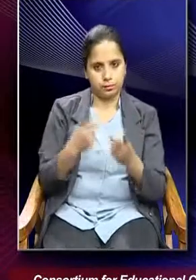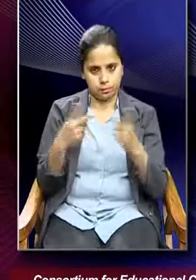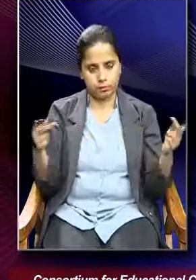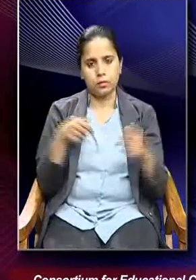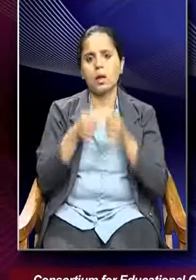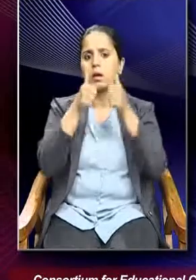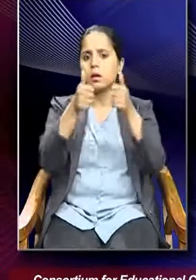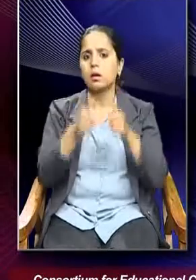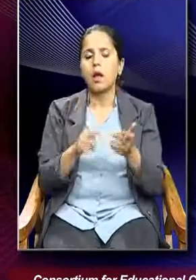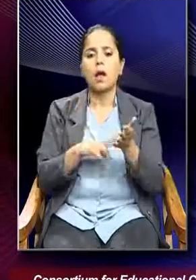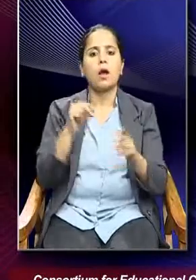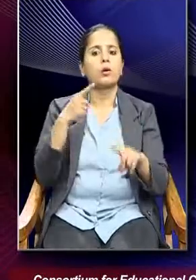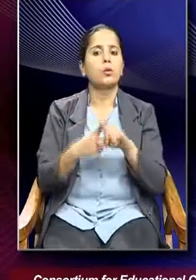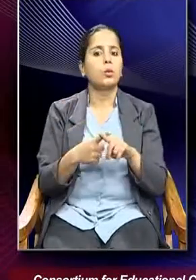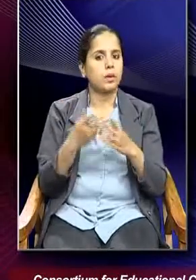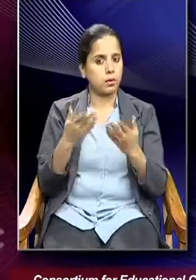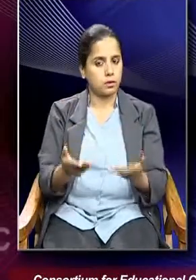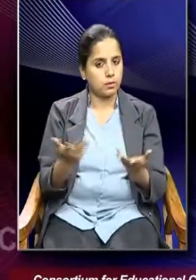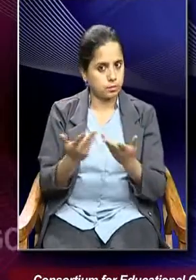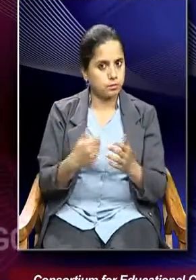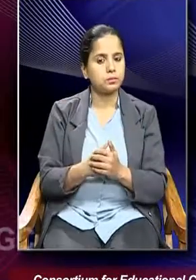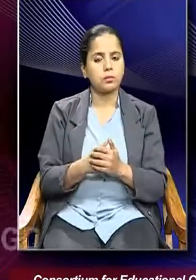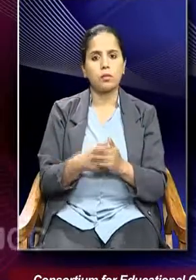Result of this NOx